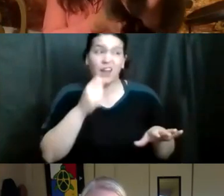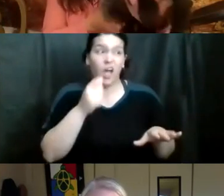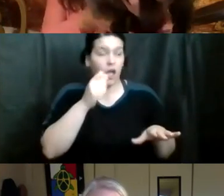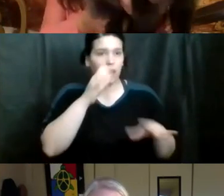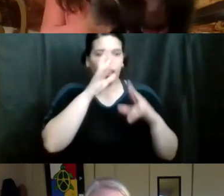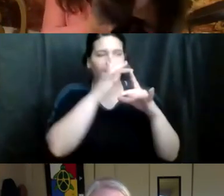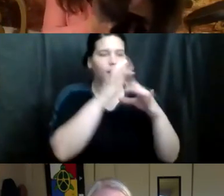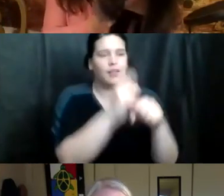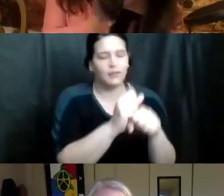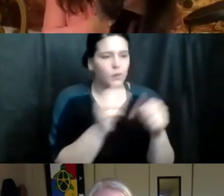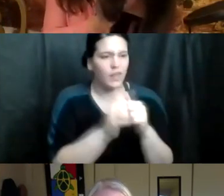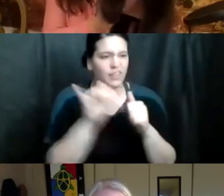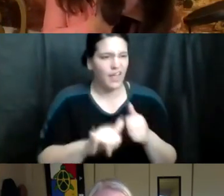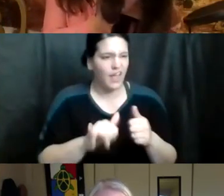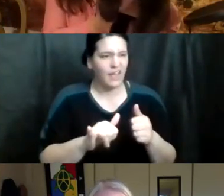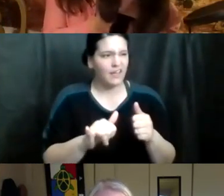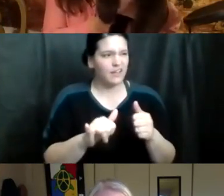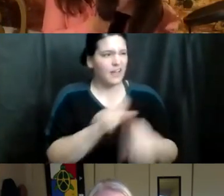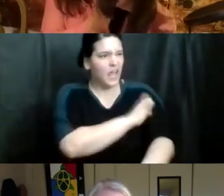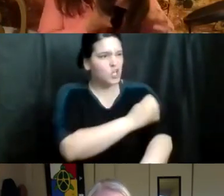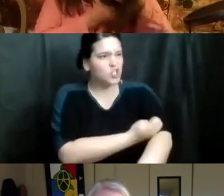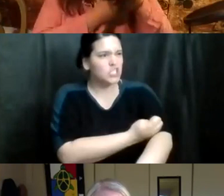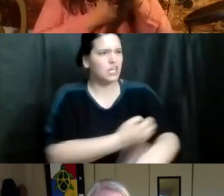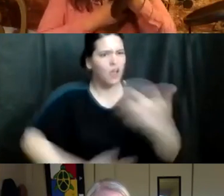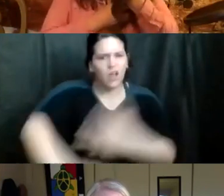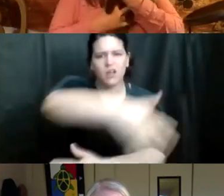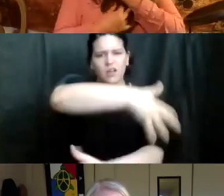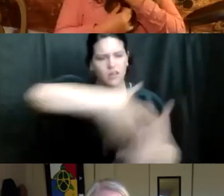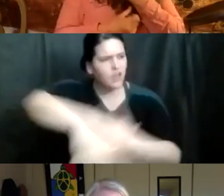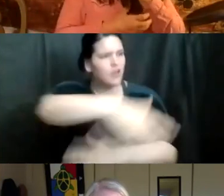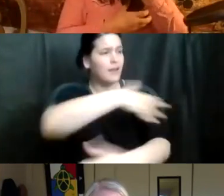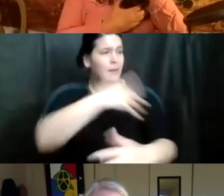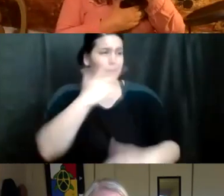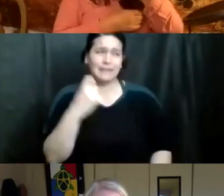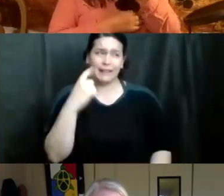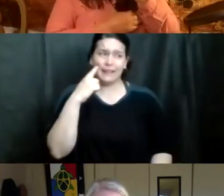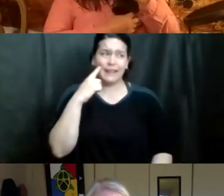the stirring of the energies, because I believe there's a lot of